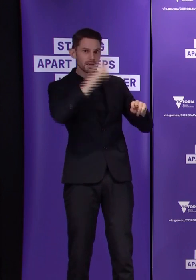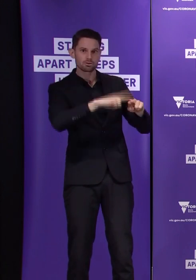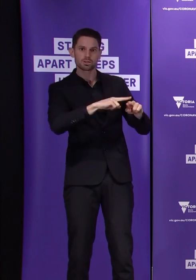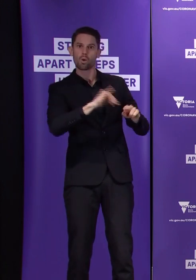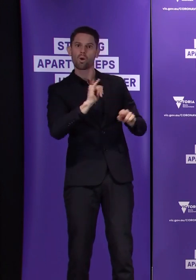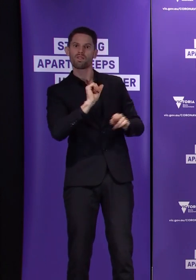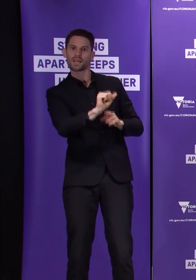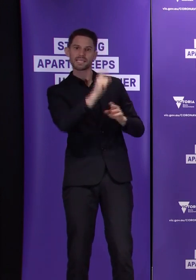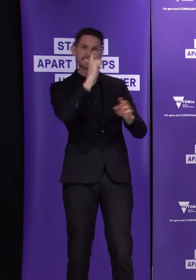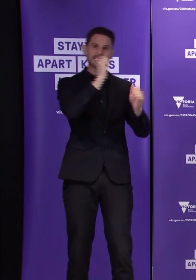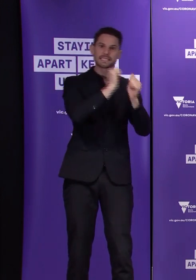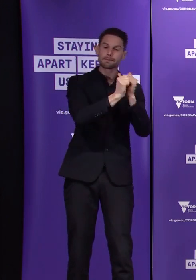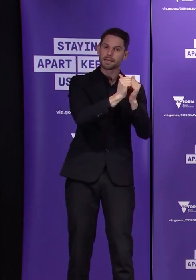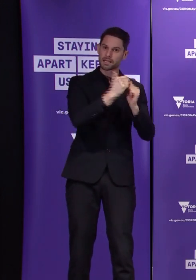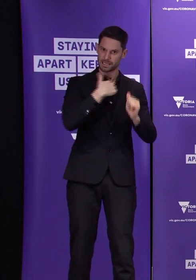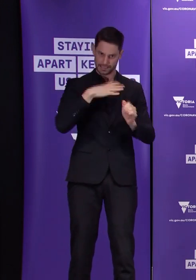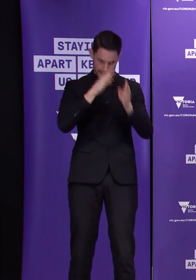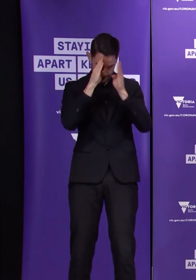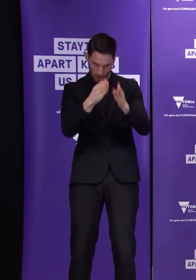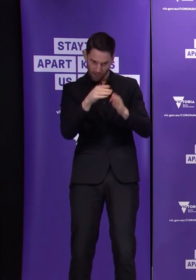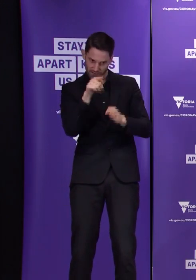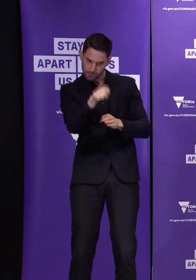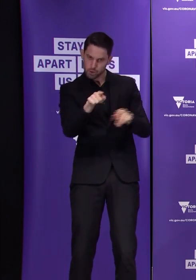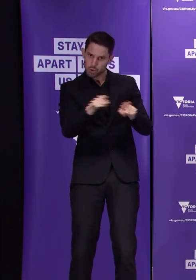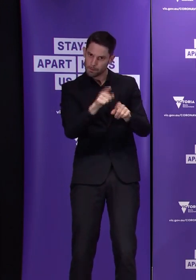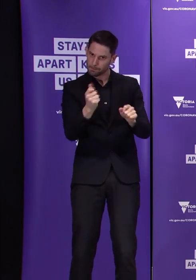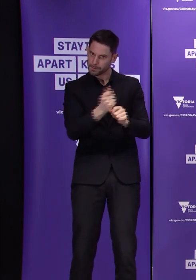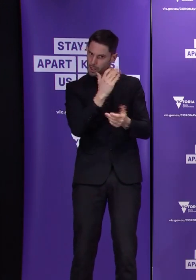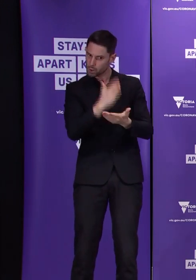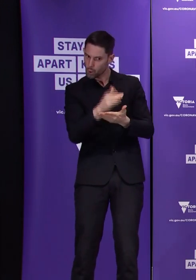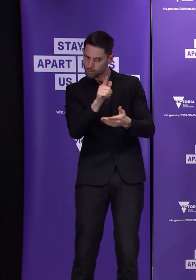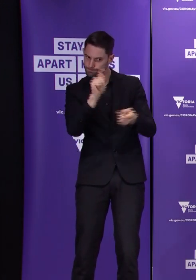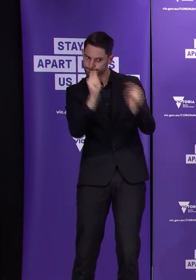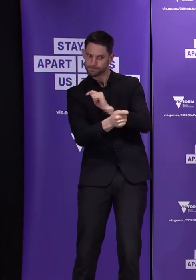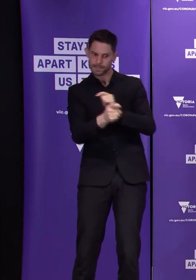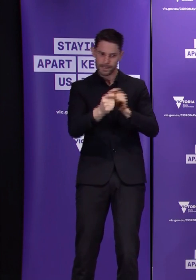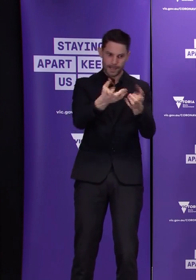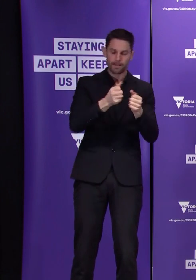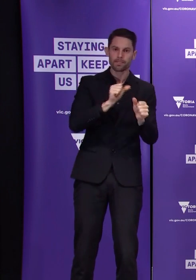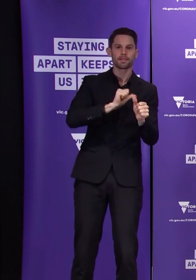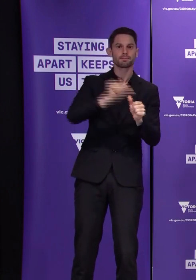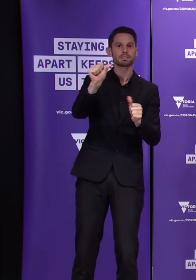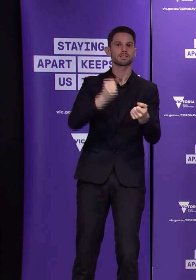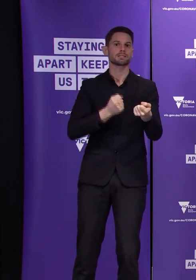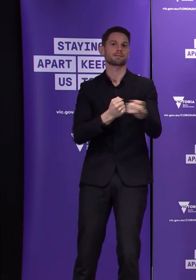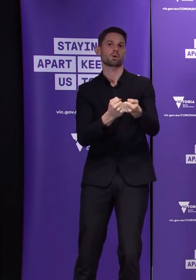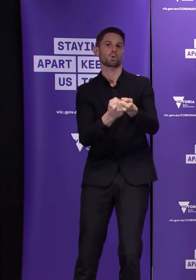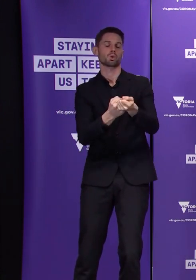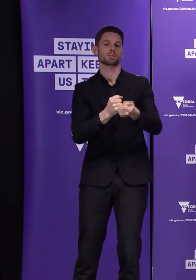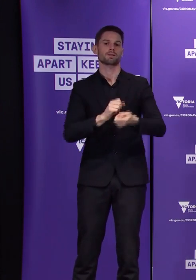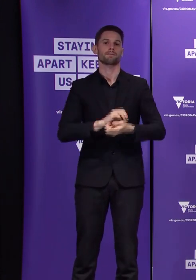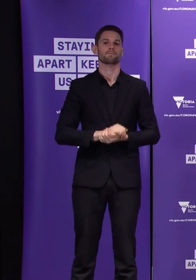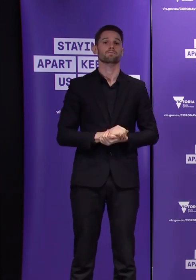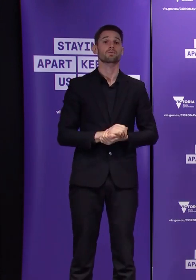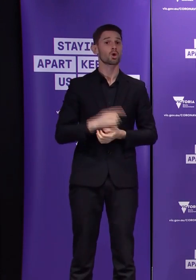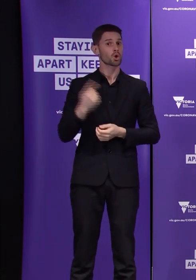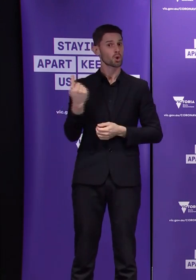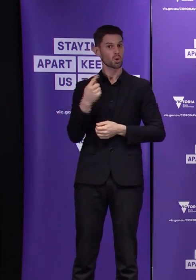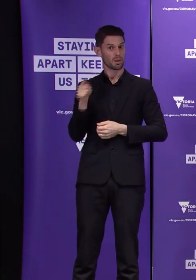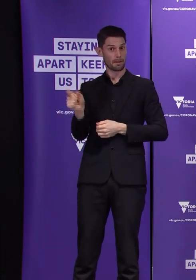as to why our focus today is on services and accommodation options for perpetrators of